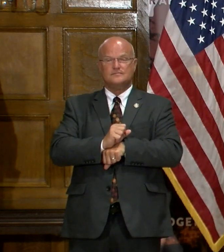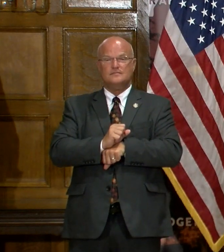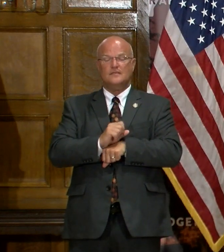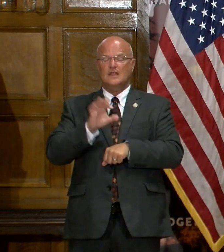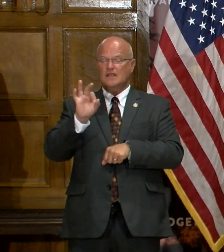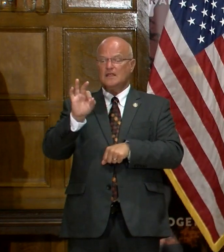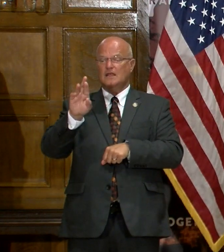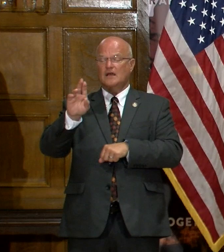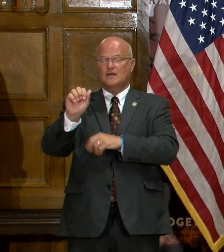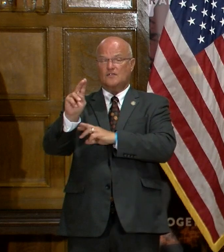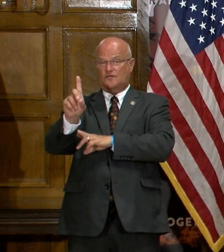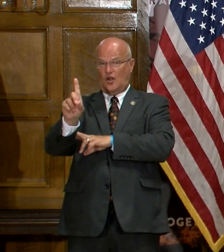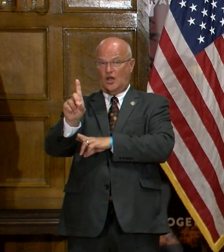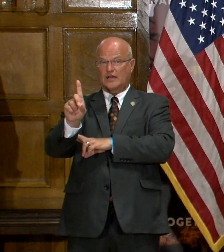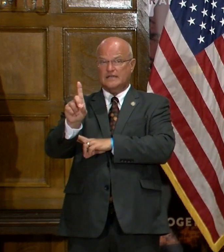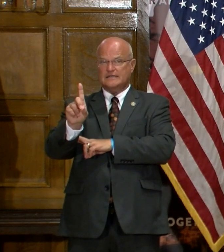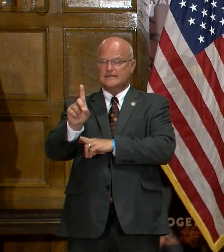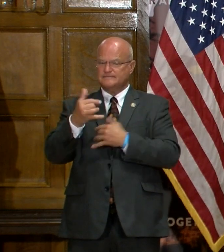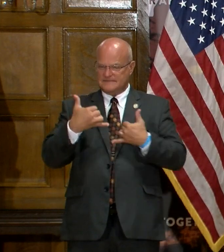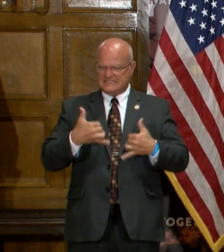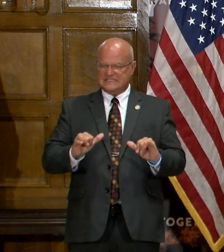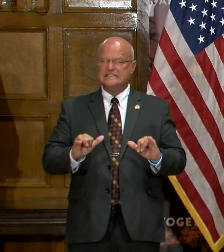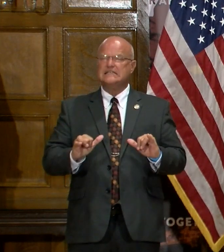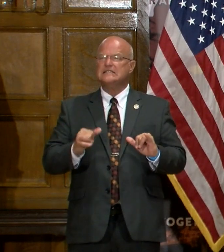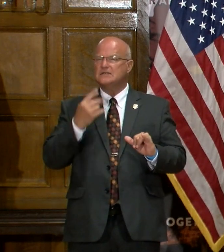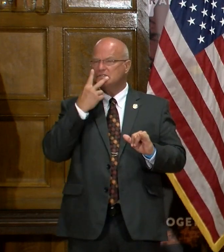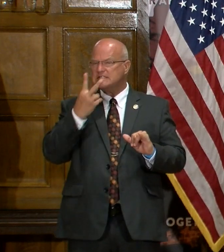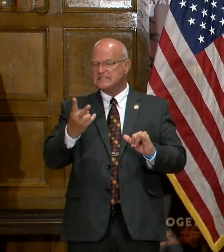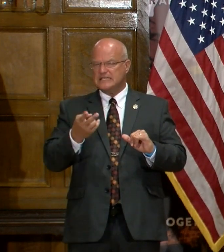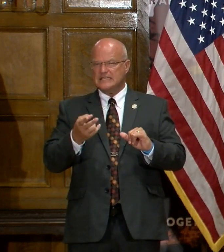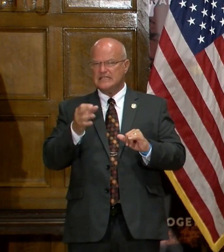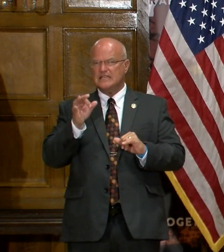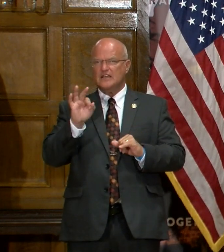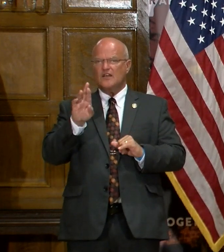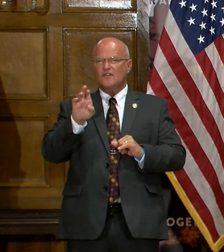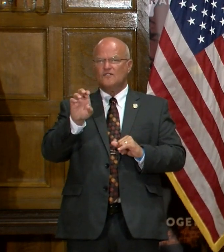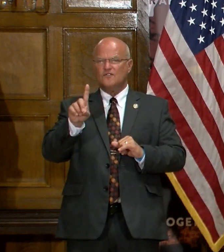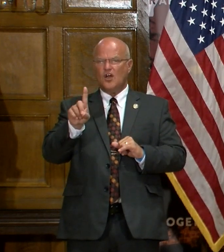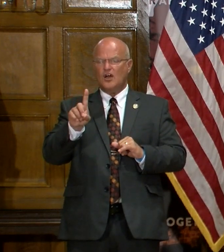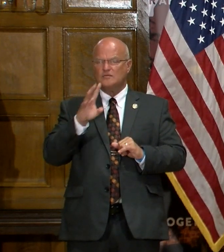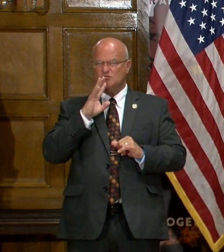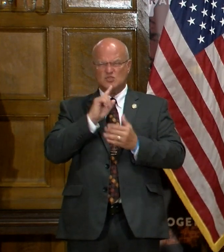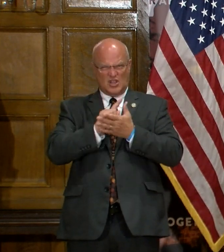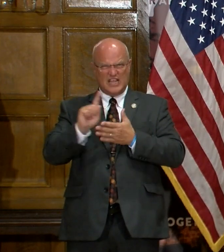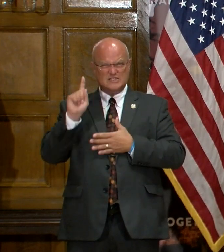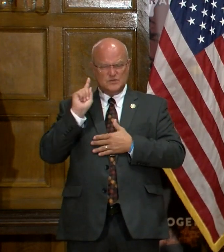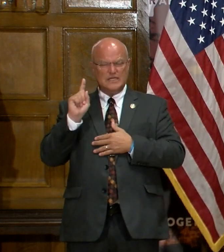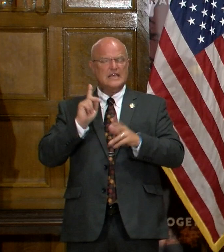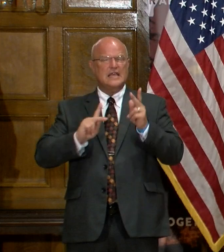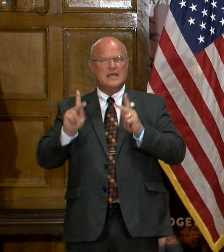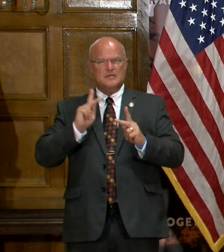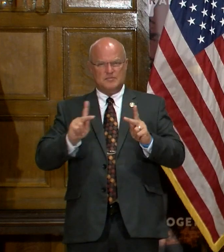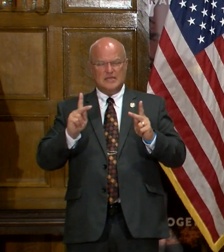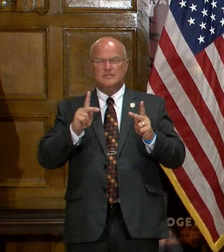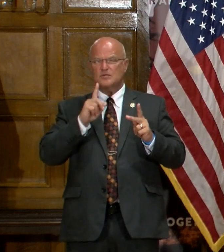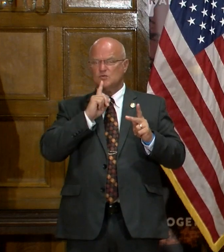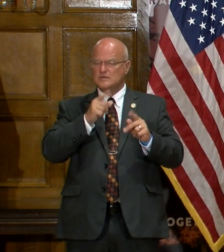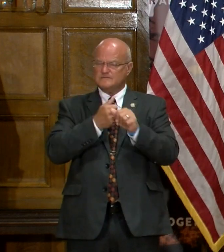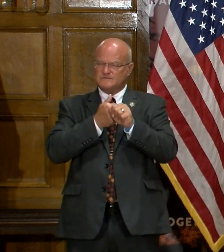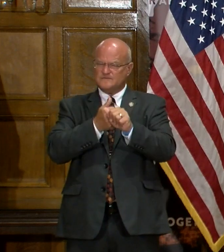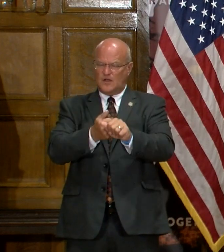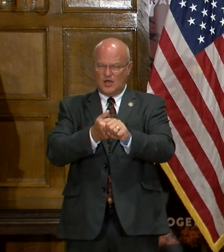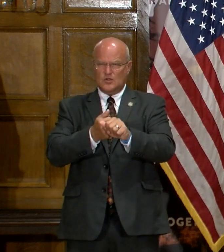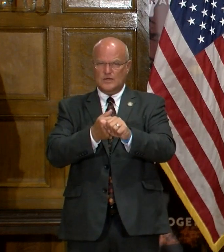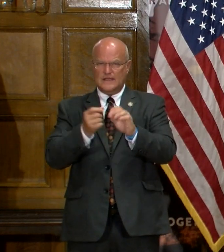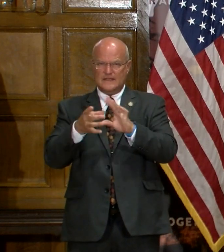the fraud, we still continue to see the increase in fraud. I know we talked a lot about that last week, and I think folks are following